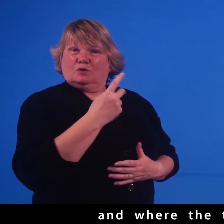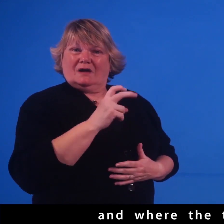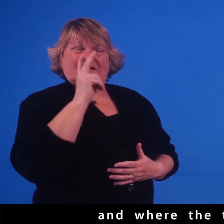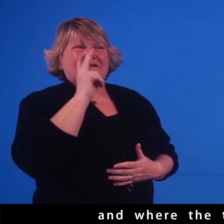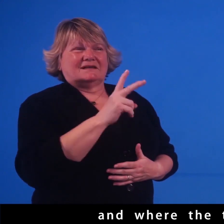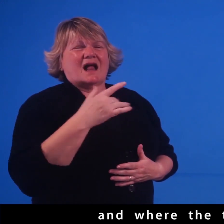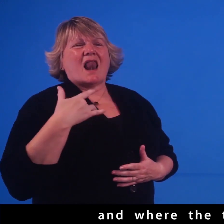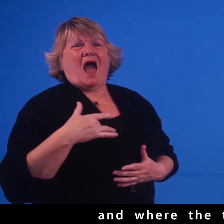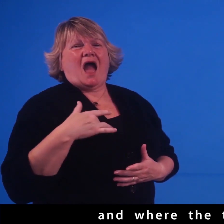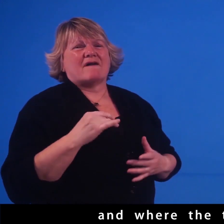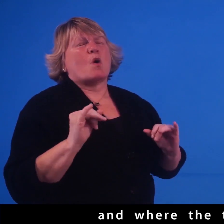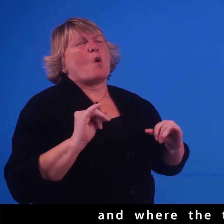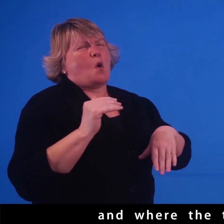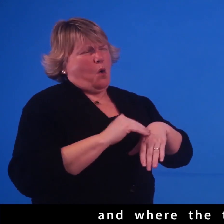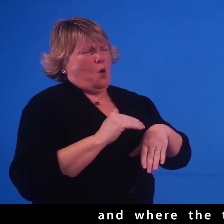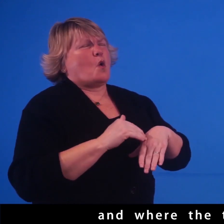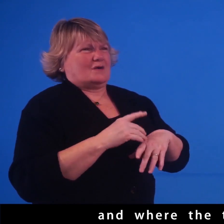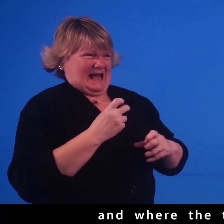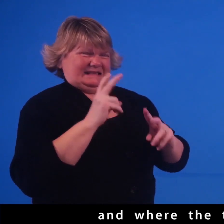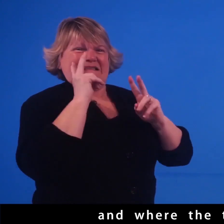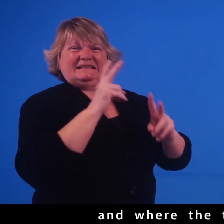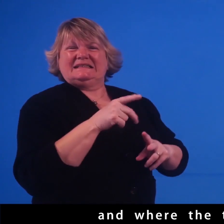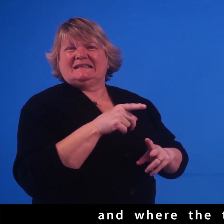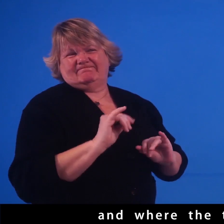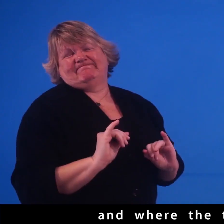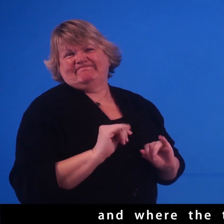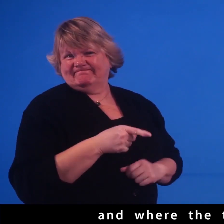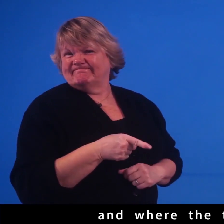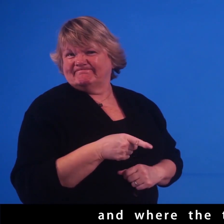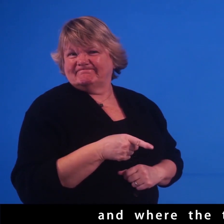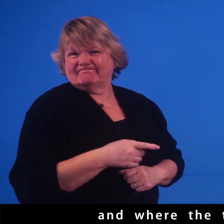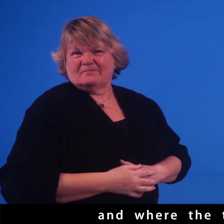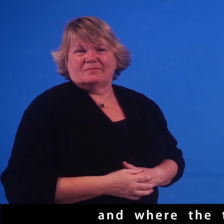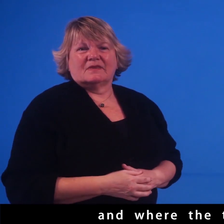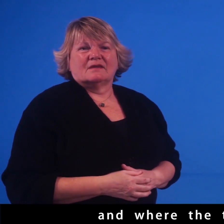and where the tragic implications of his life are made visible.